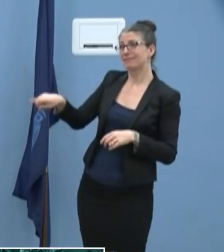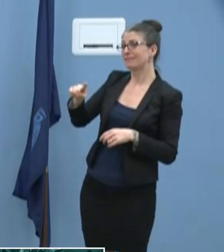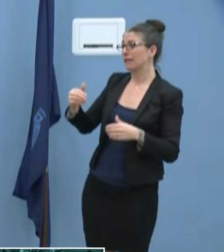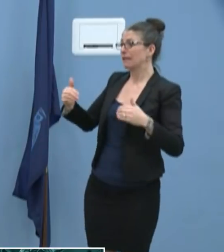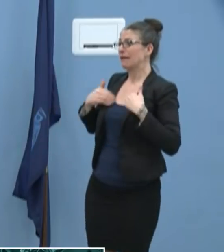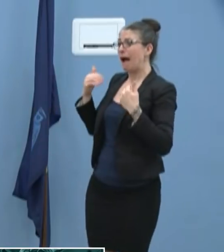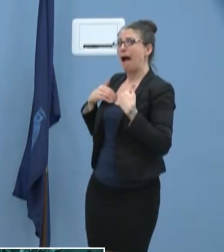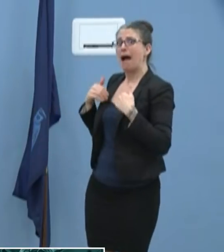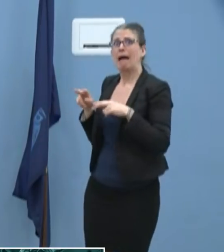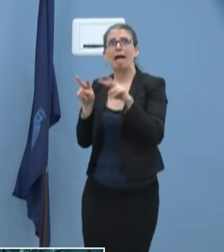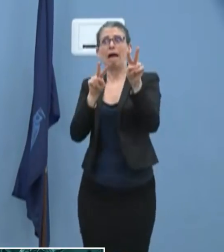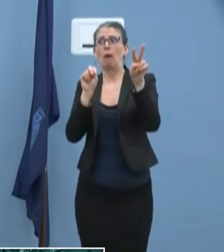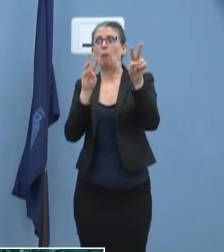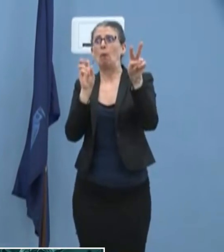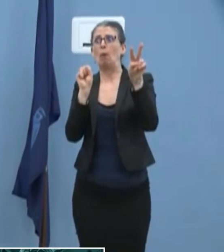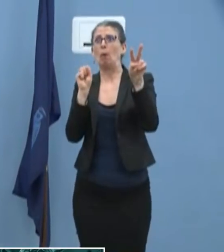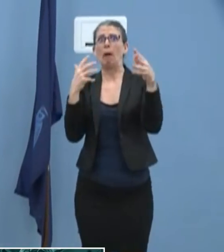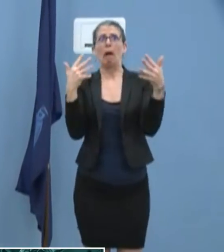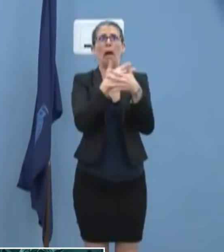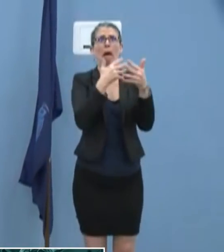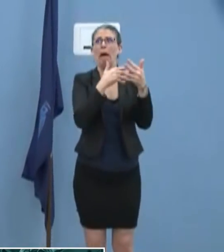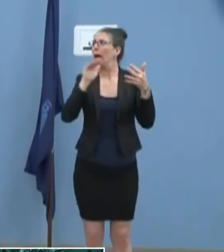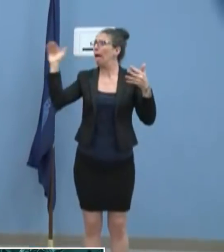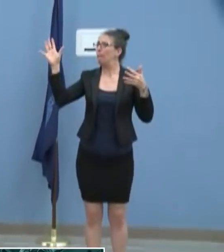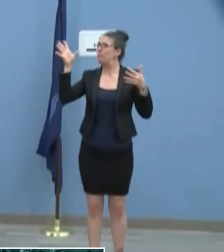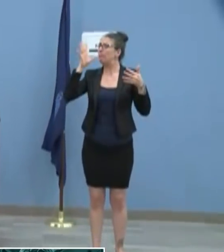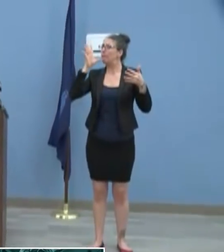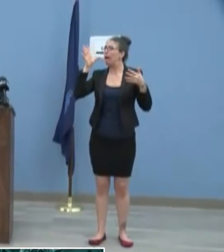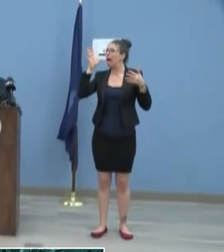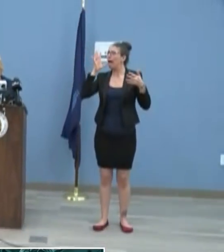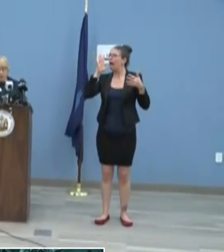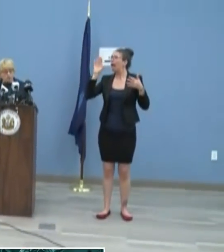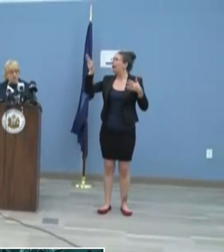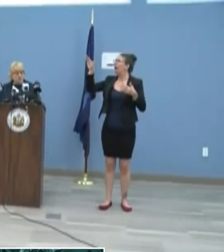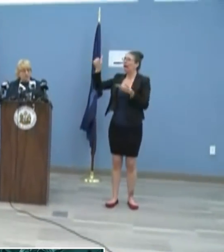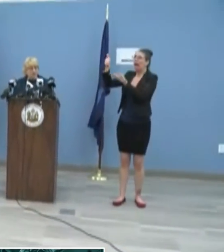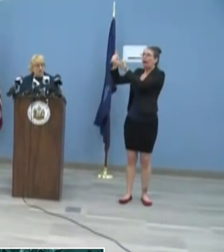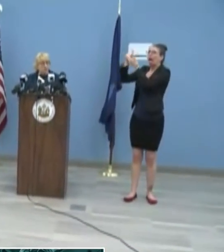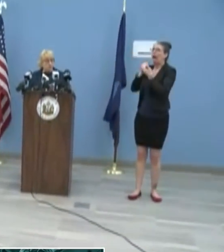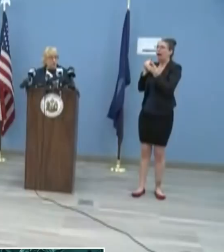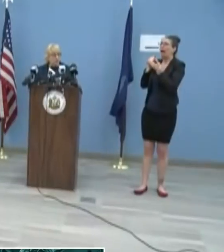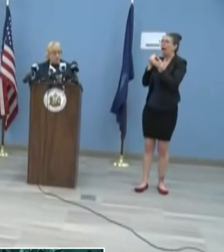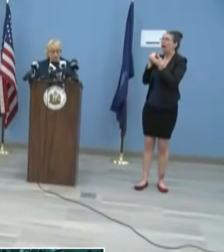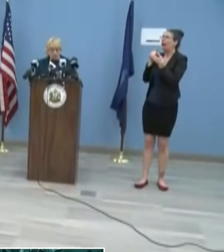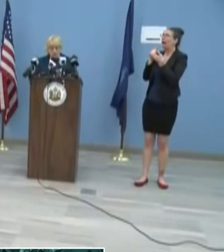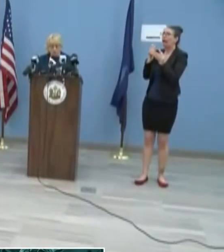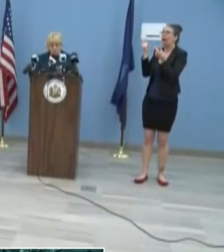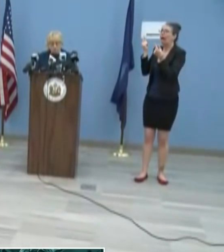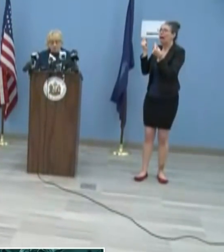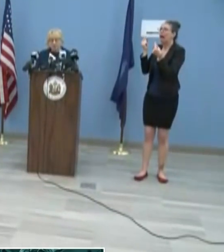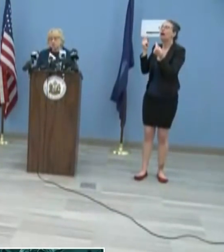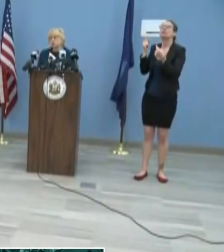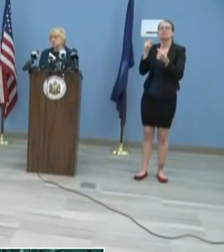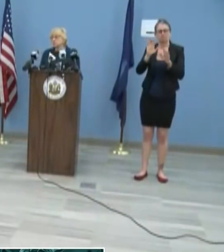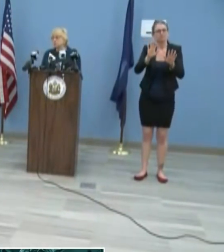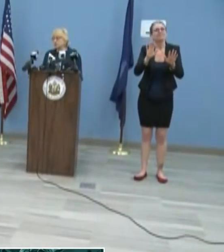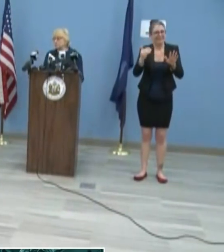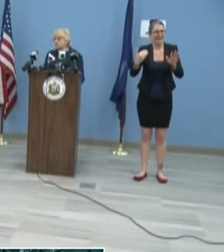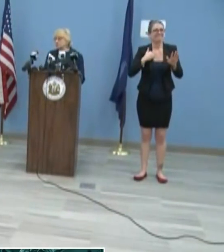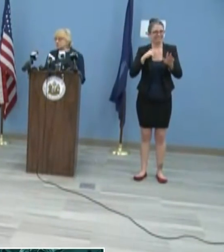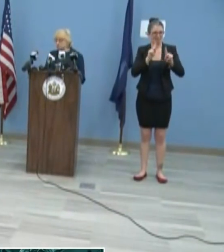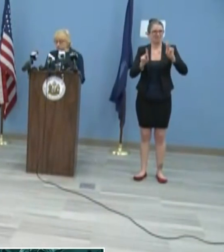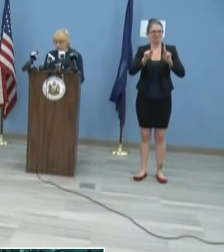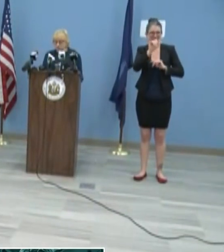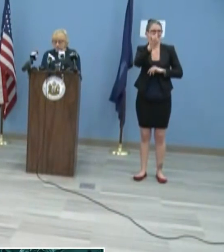helpers. You will always find people who are helping. The helpers are everywhere in Maine. They are cooking